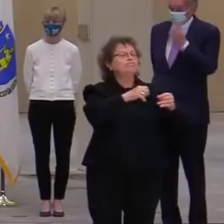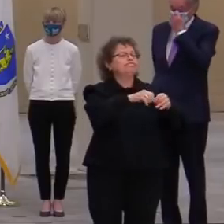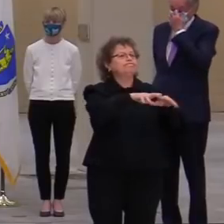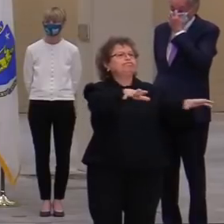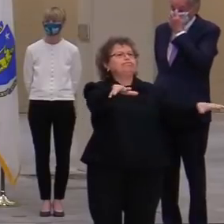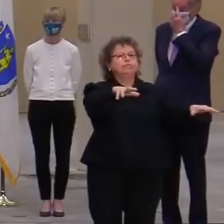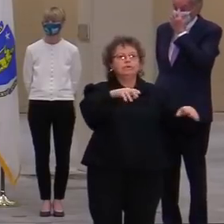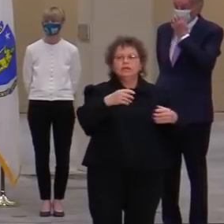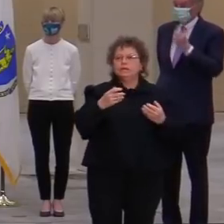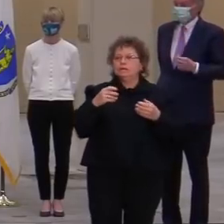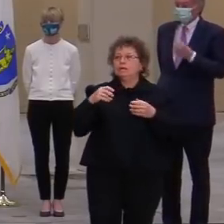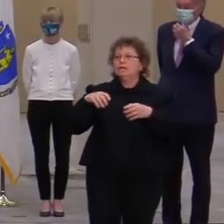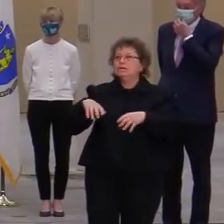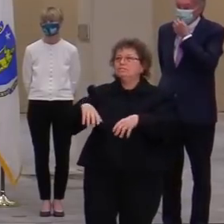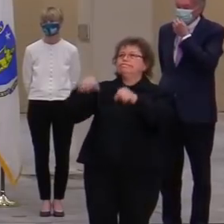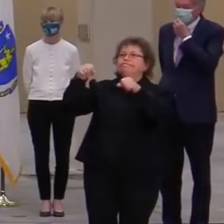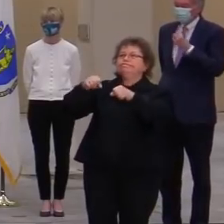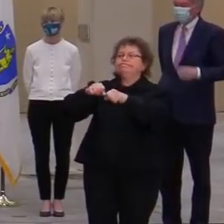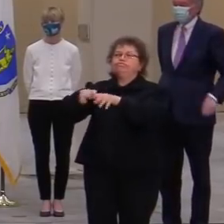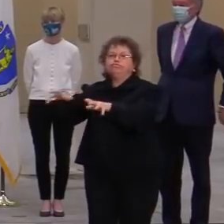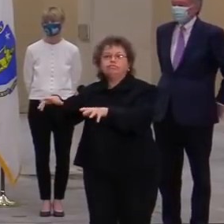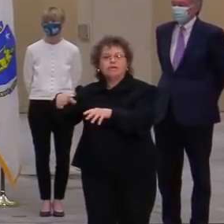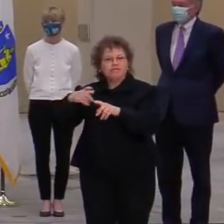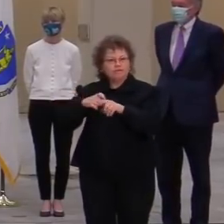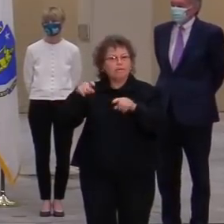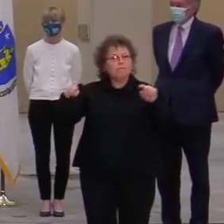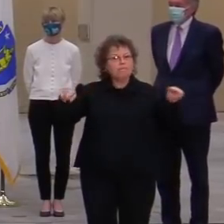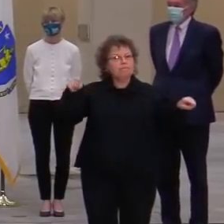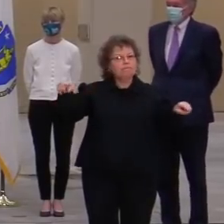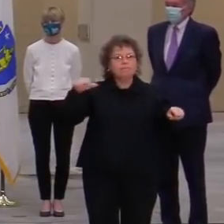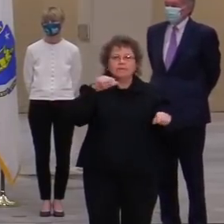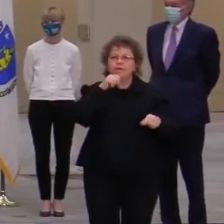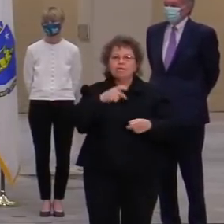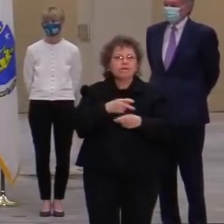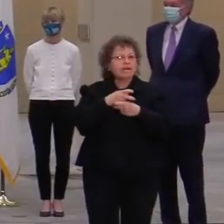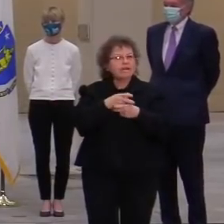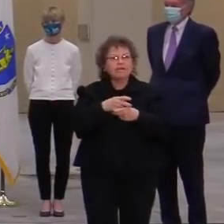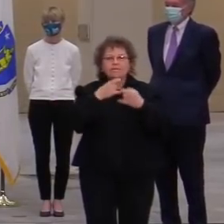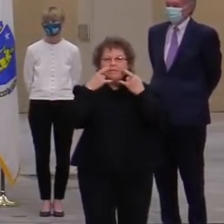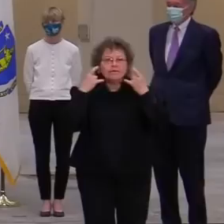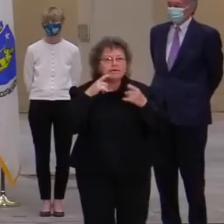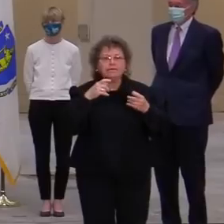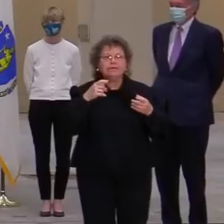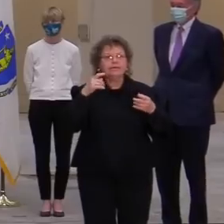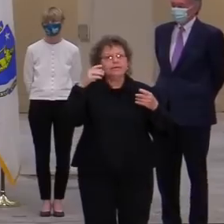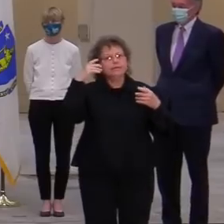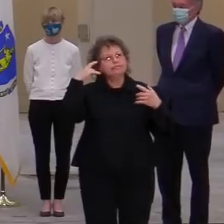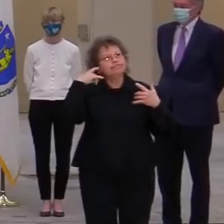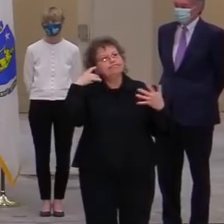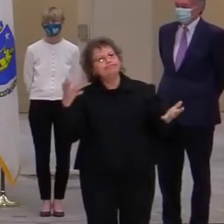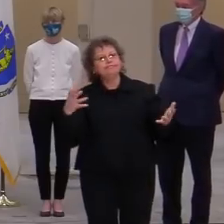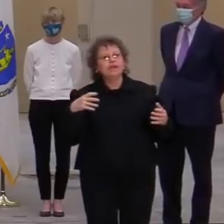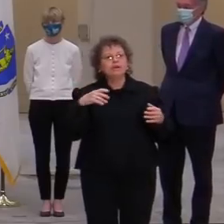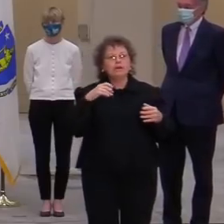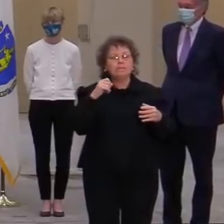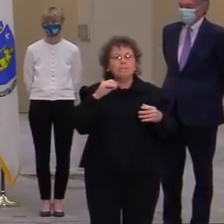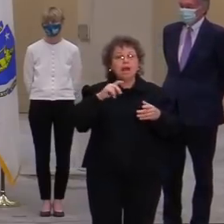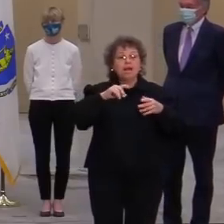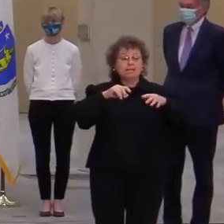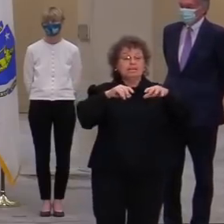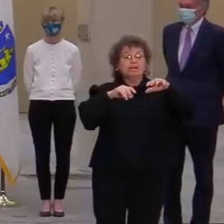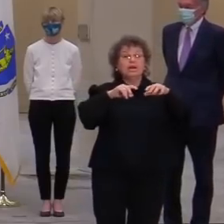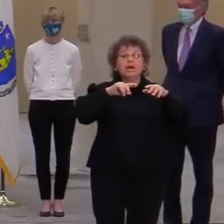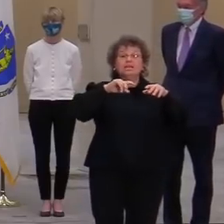presence of new variants that, as we've talked about, are more contagious than the original